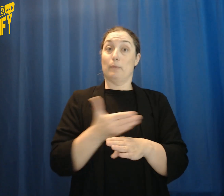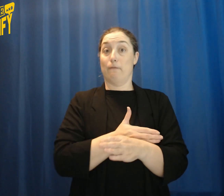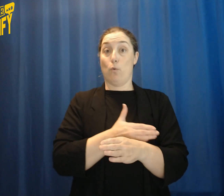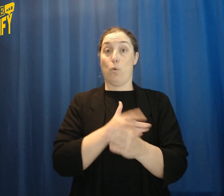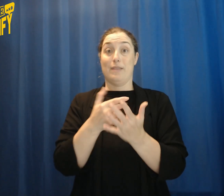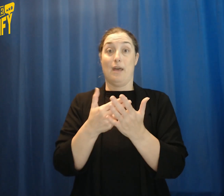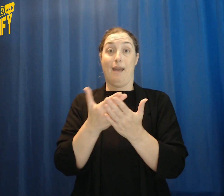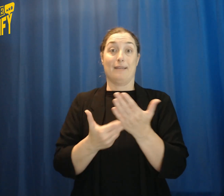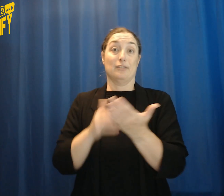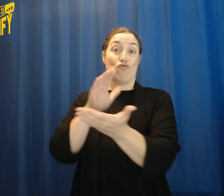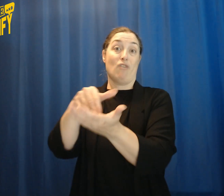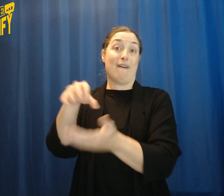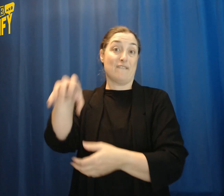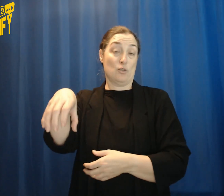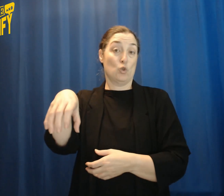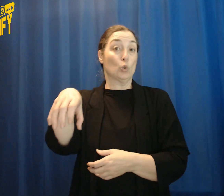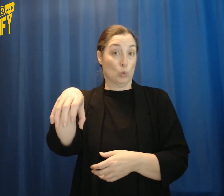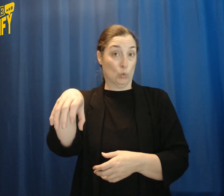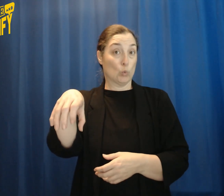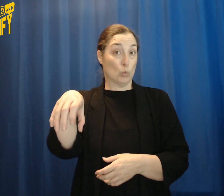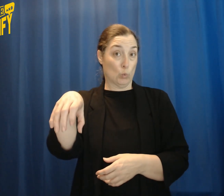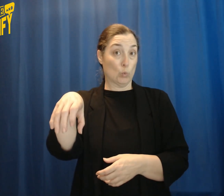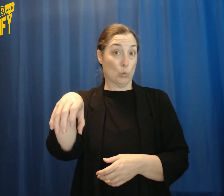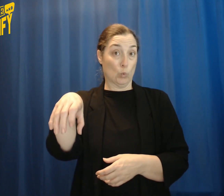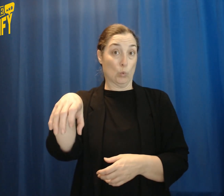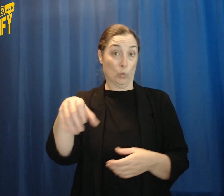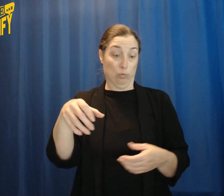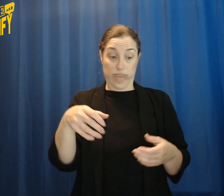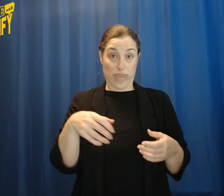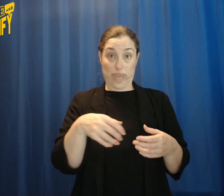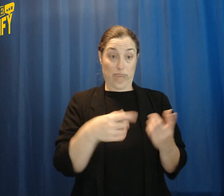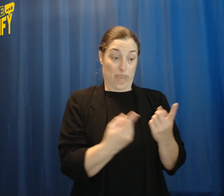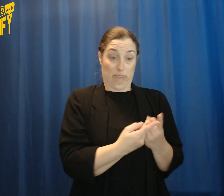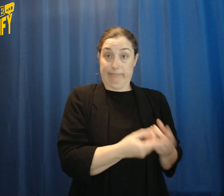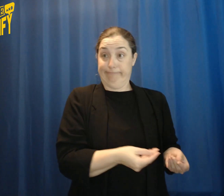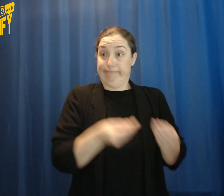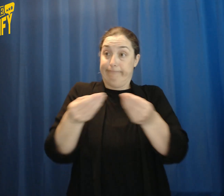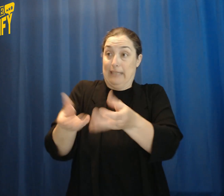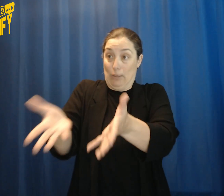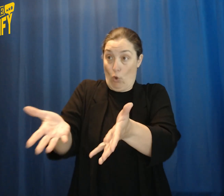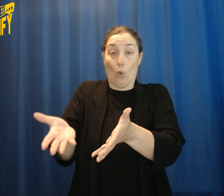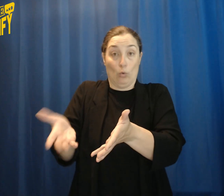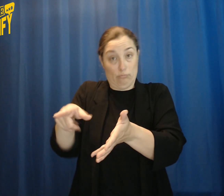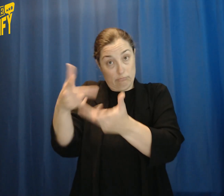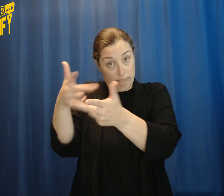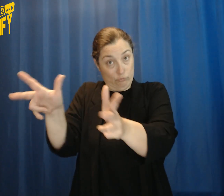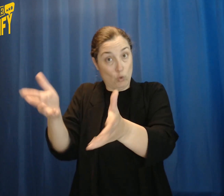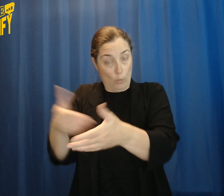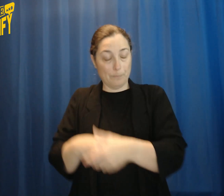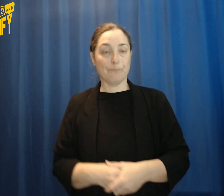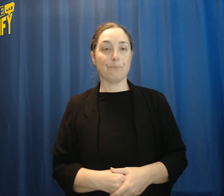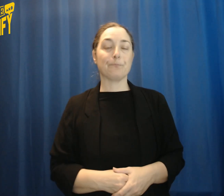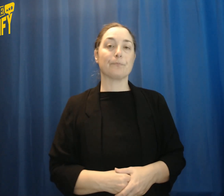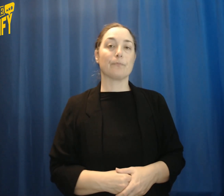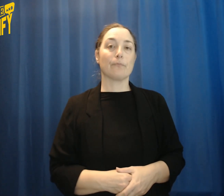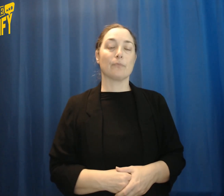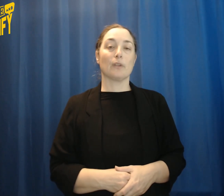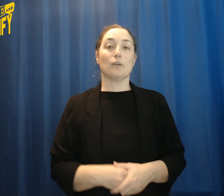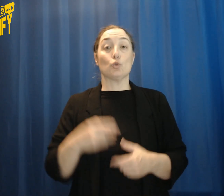venue with their work and goes, here you go. And we go, yep, no worries. The work required to get an exhibition happening